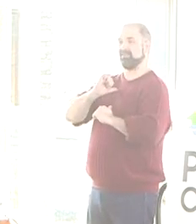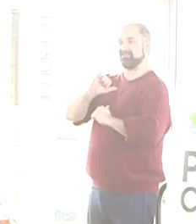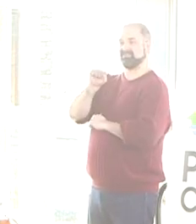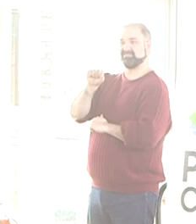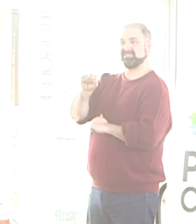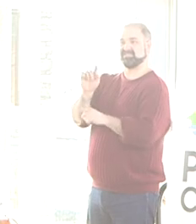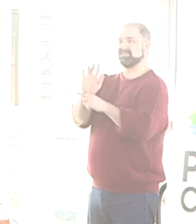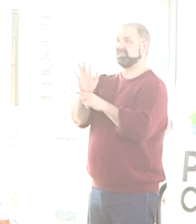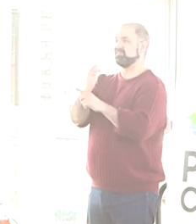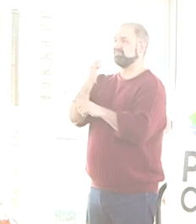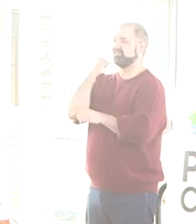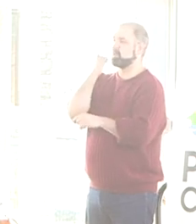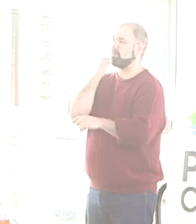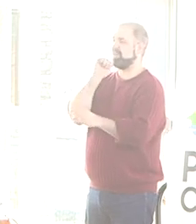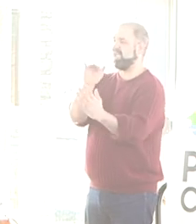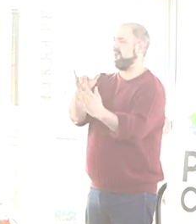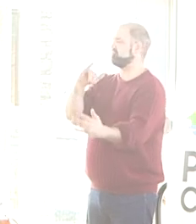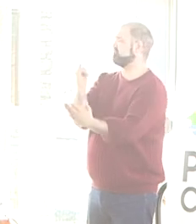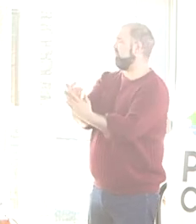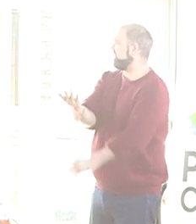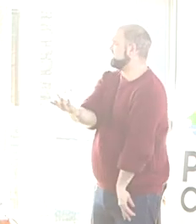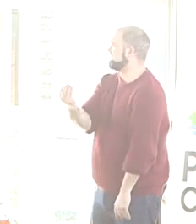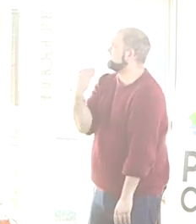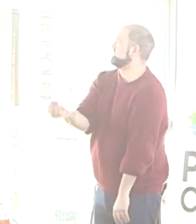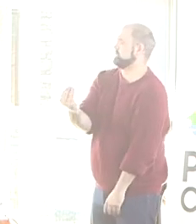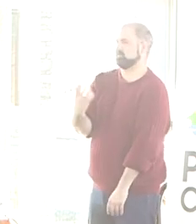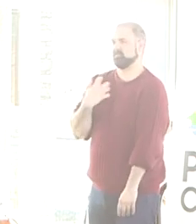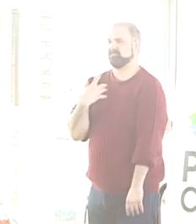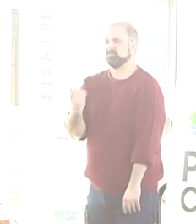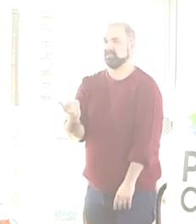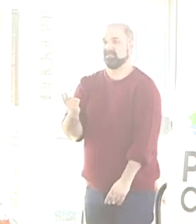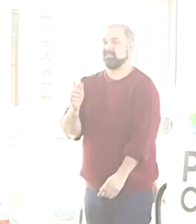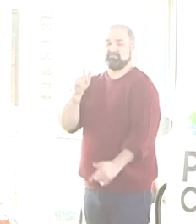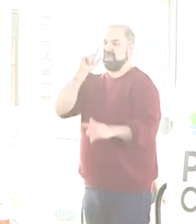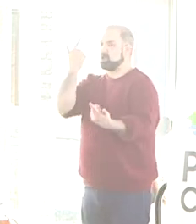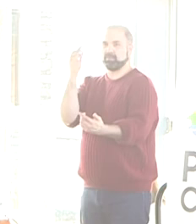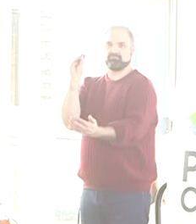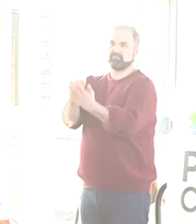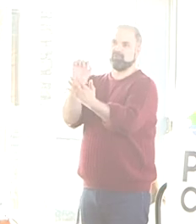on it. Really irritating. Which was really irritating, but they couldn't put the new 0300 phone number anyway.